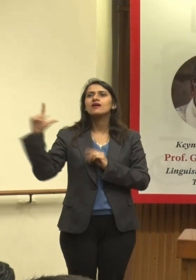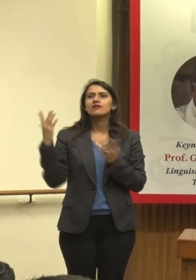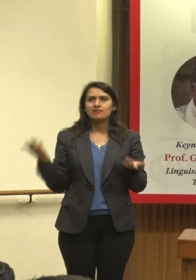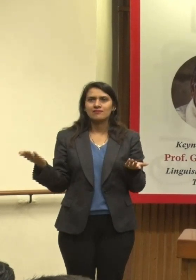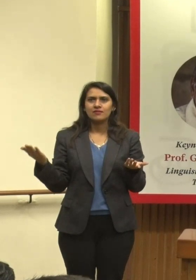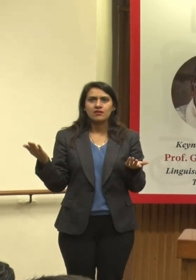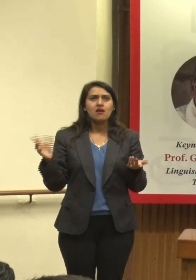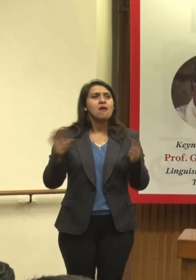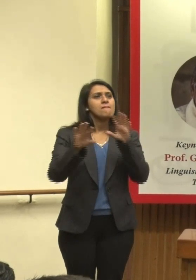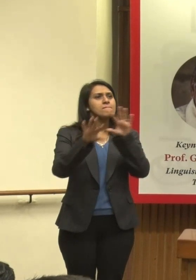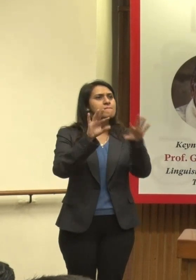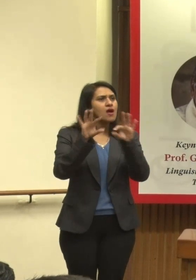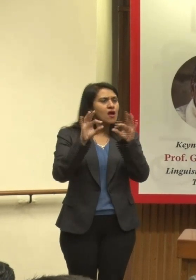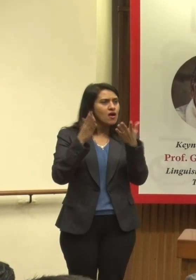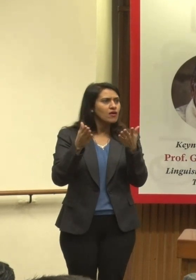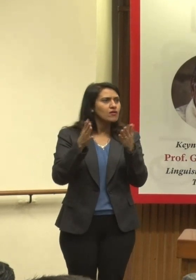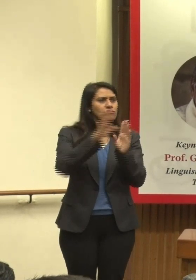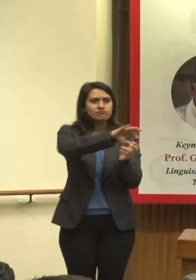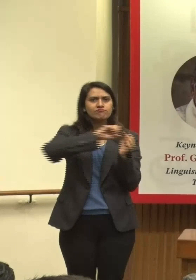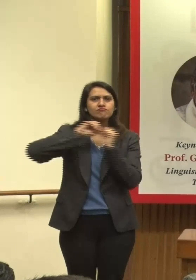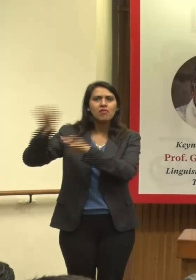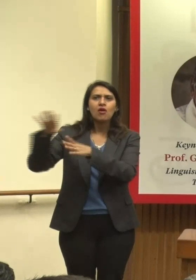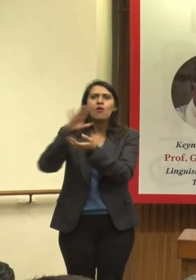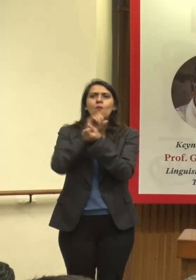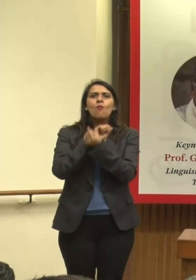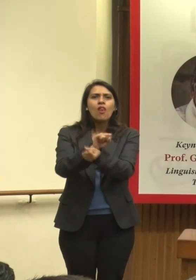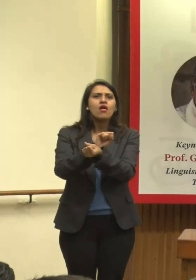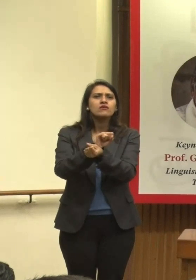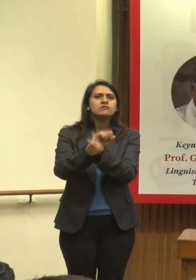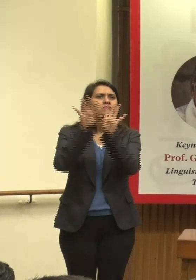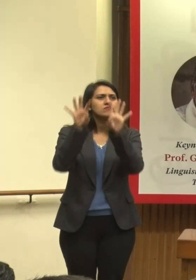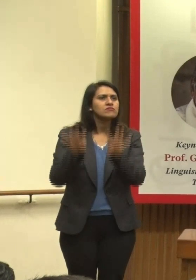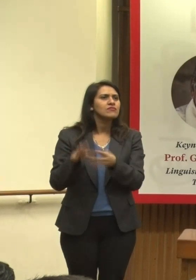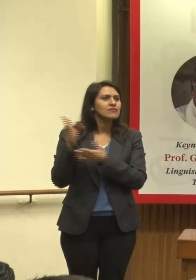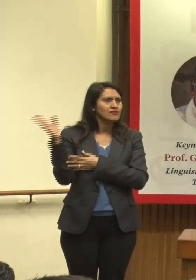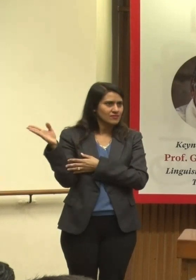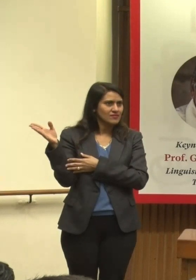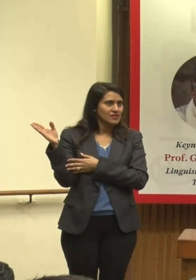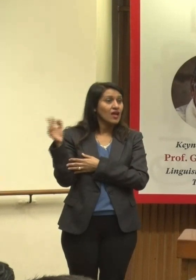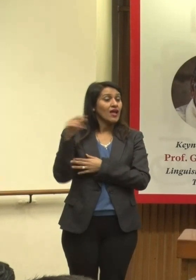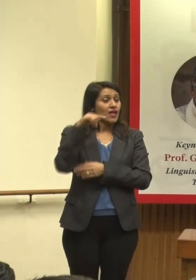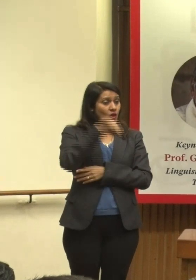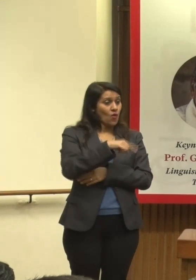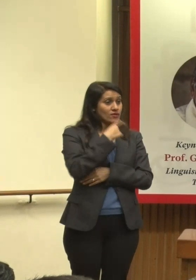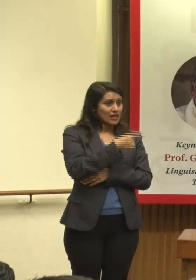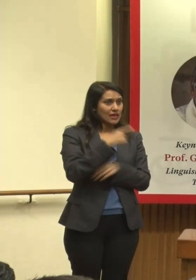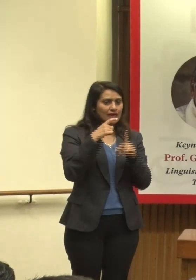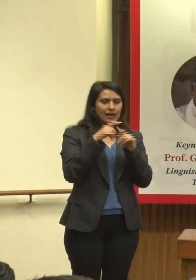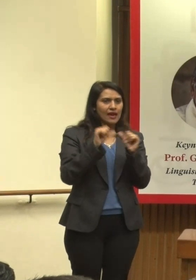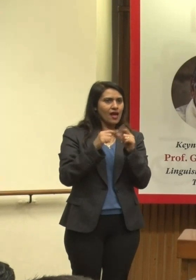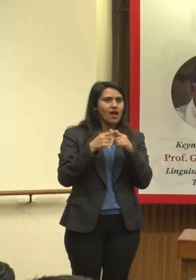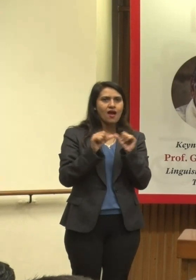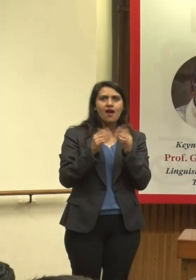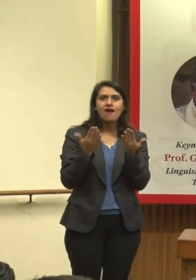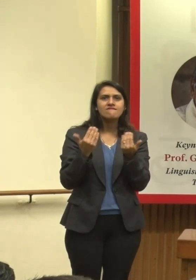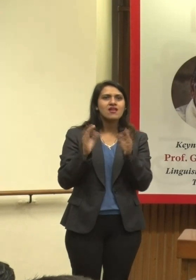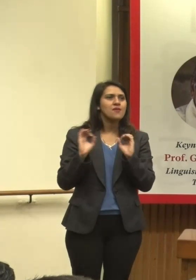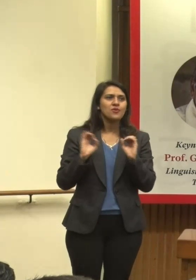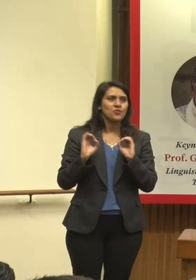essentially picked up and thrown in prison. And from what you've said today, as if, of course, that data is not available because no